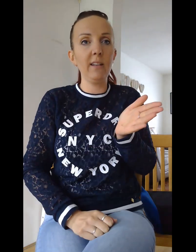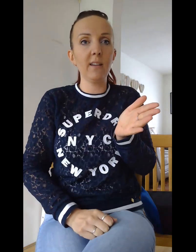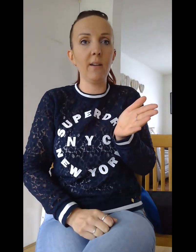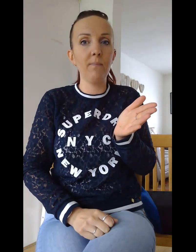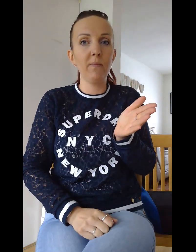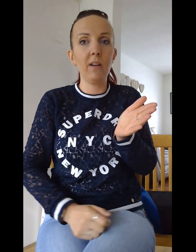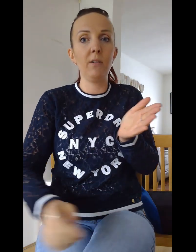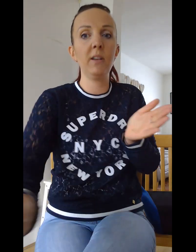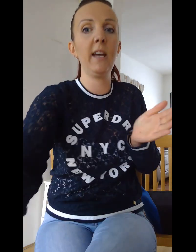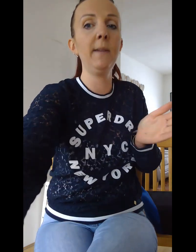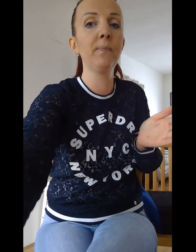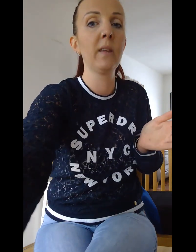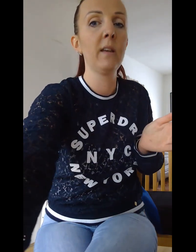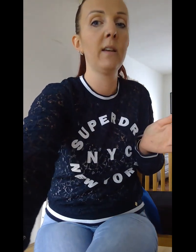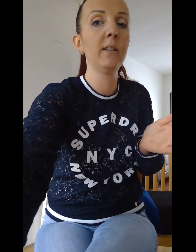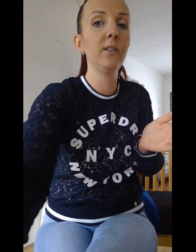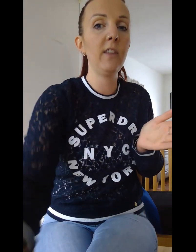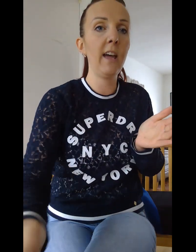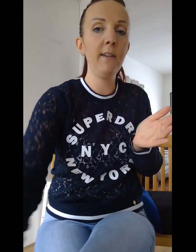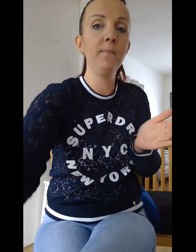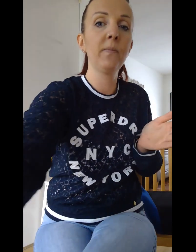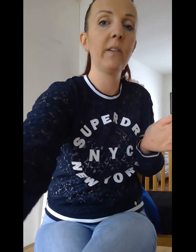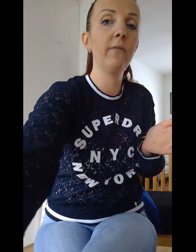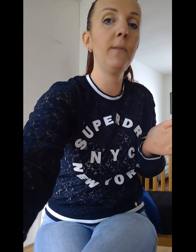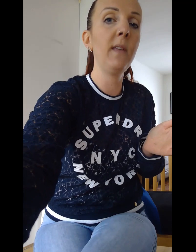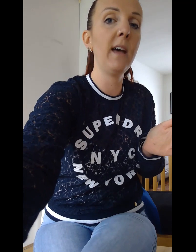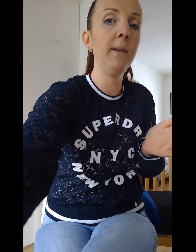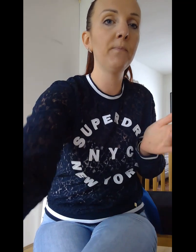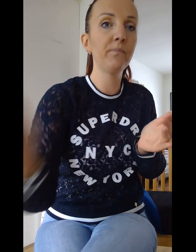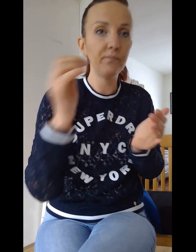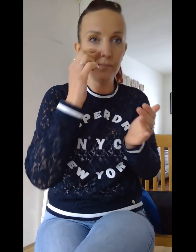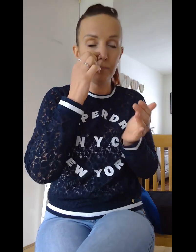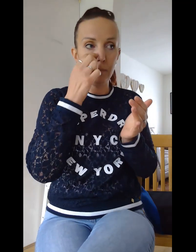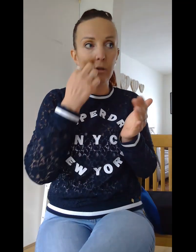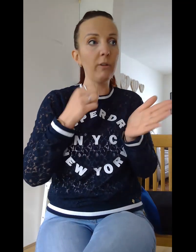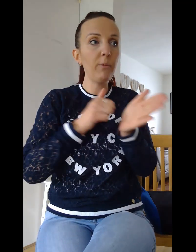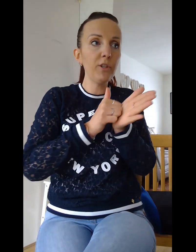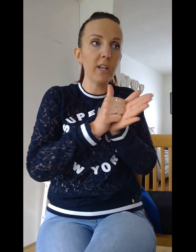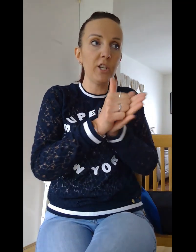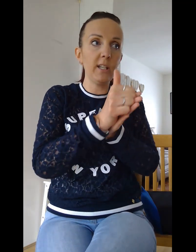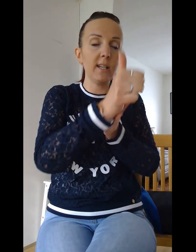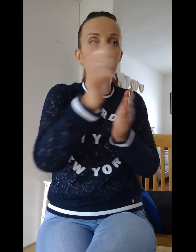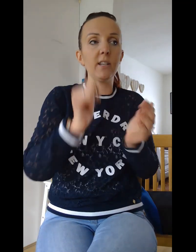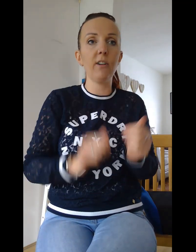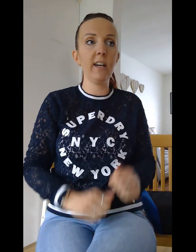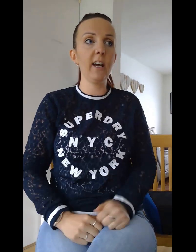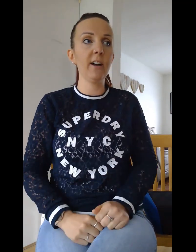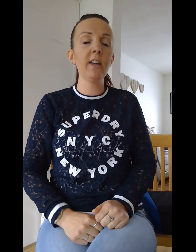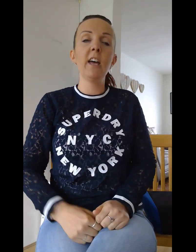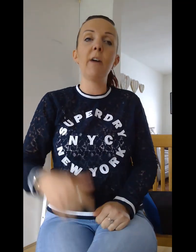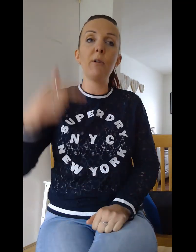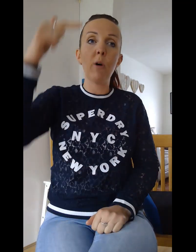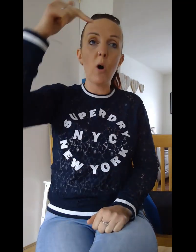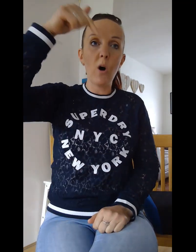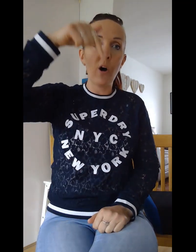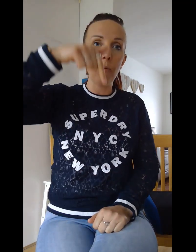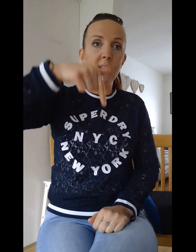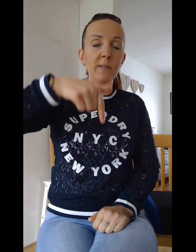grater, okay? So then, from there, we pushed our cheese against the grater, and we will always